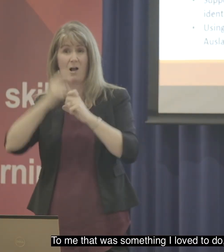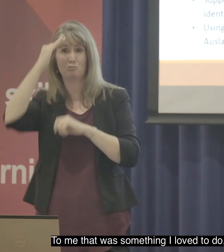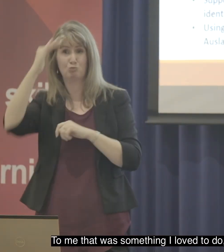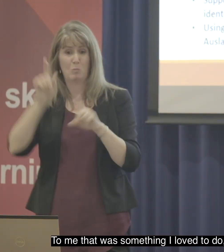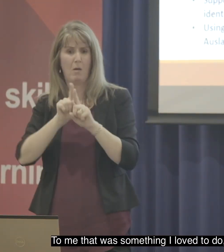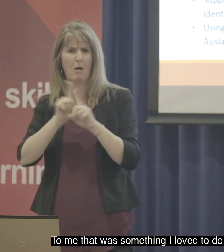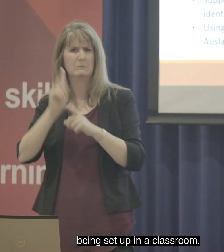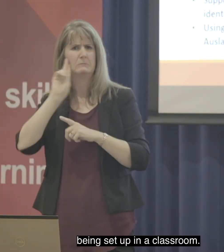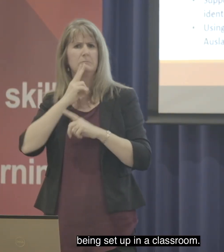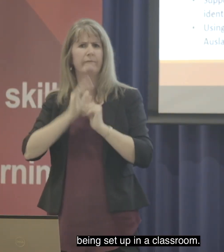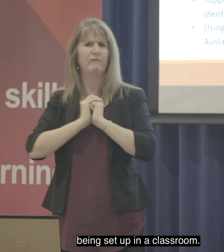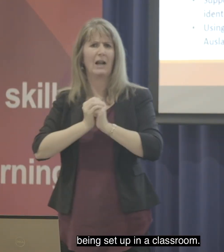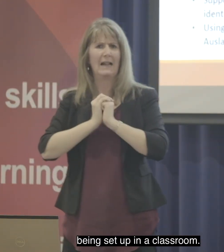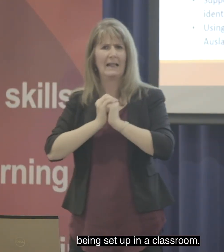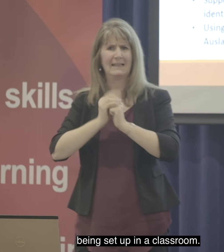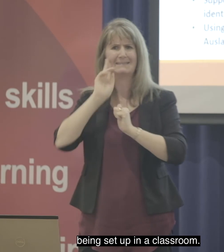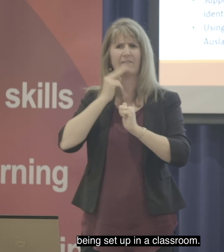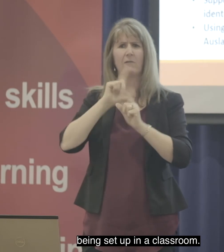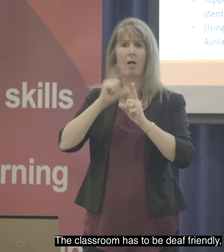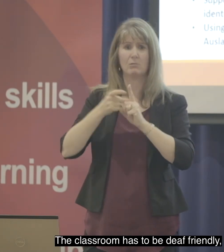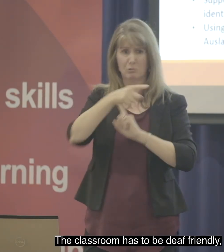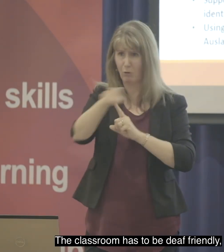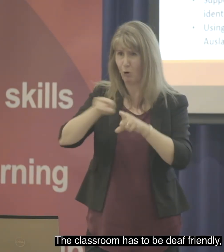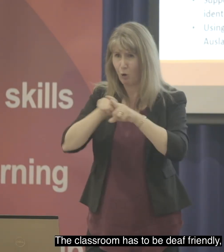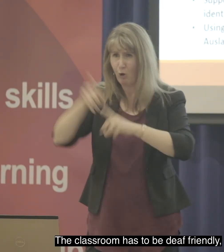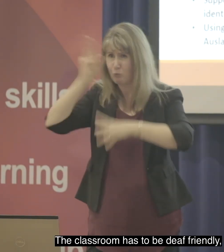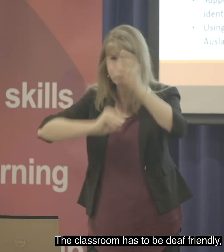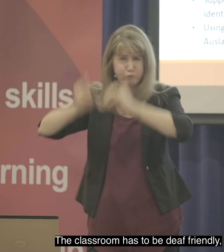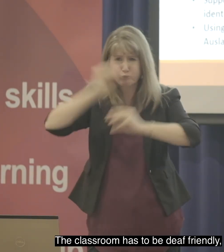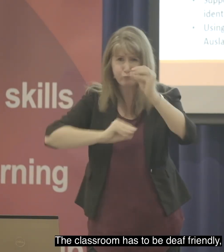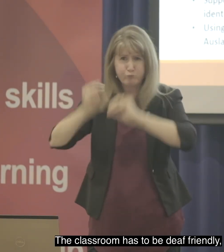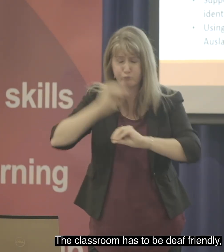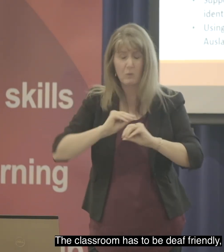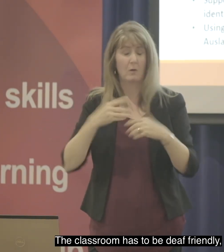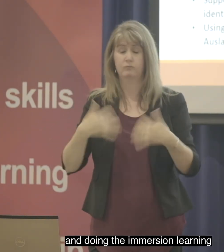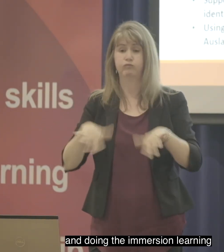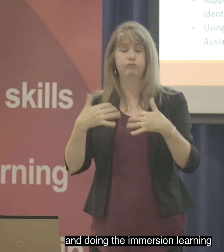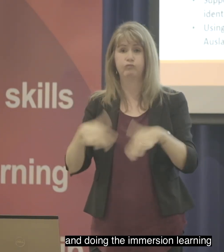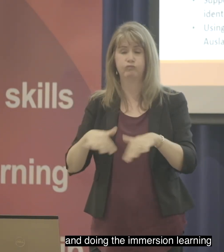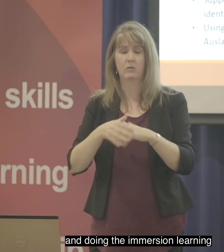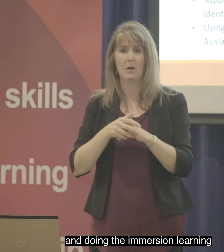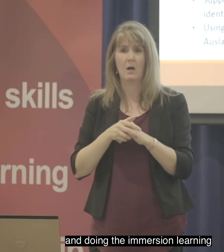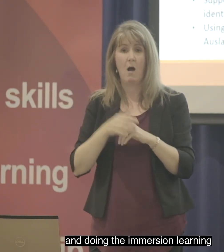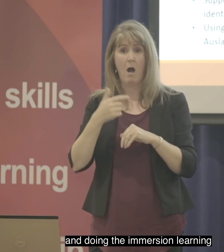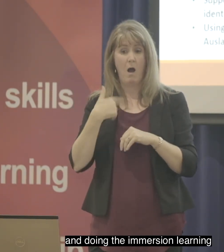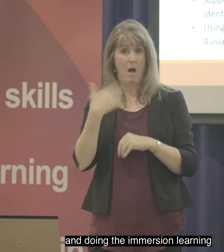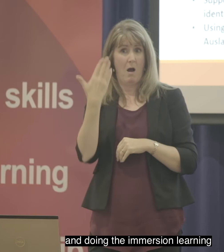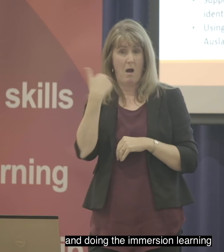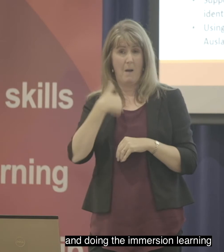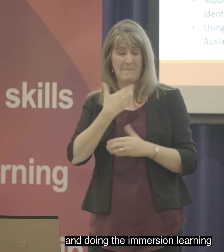I loved to do, being set up in a classroom. And the classroom has to be deaf friendly, and doing the immersion